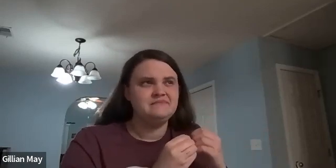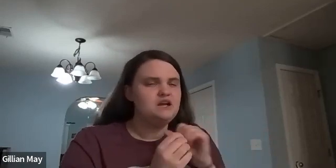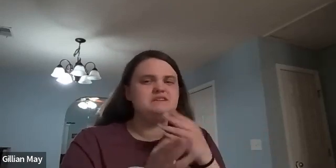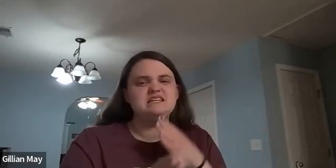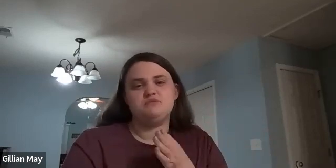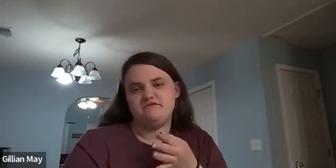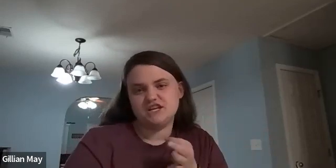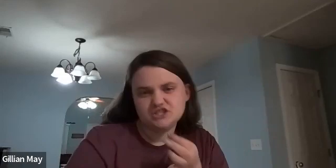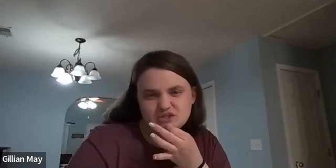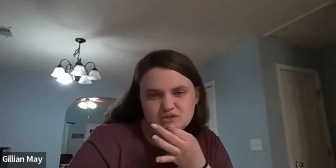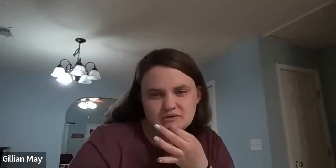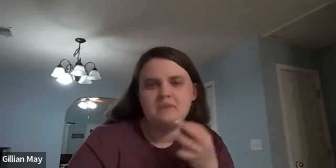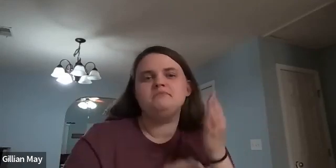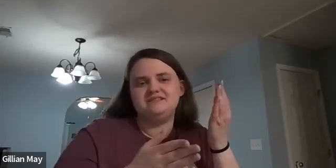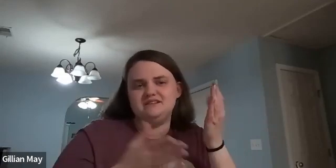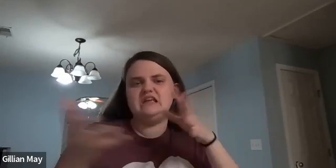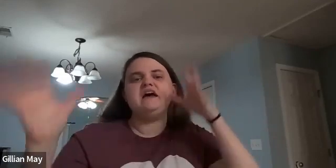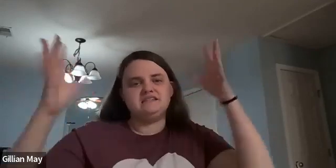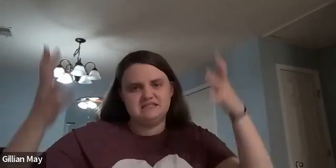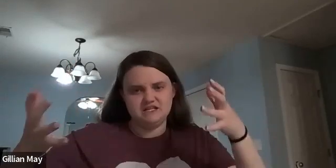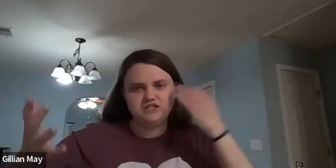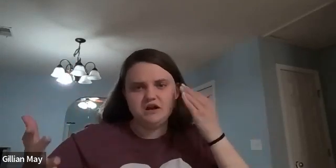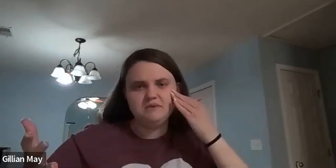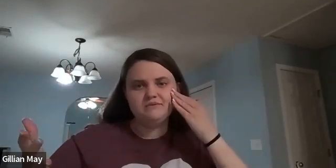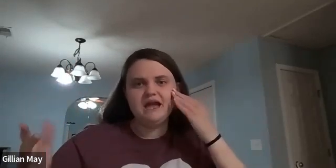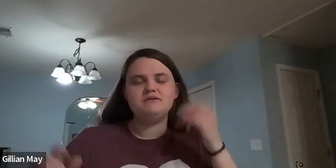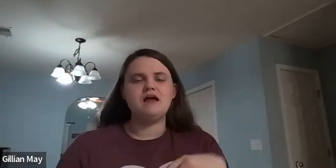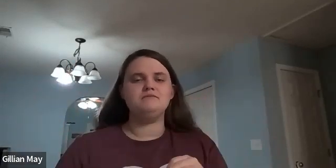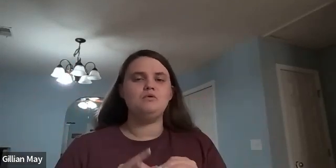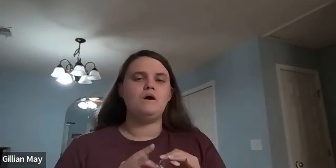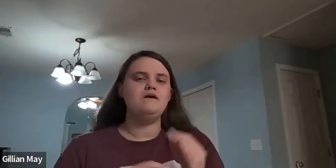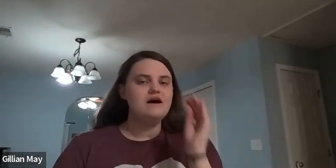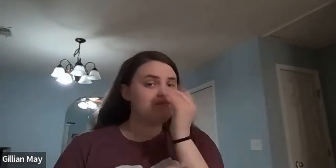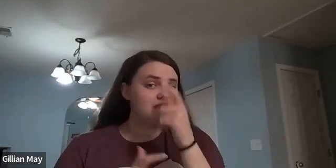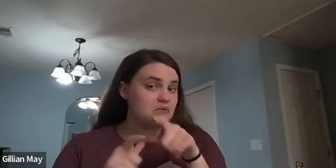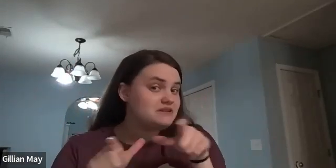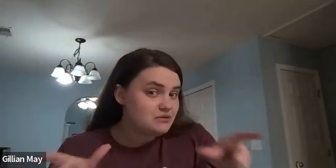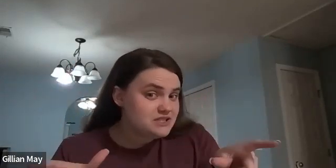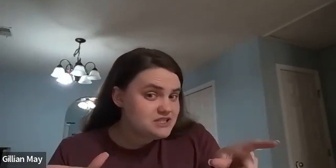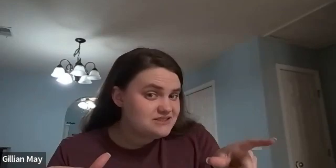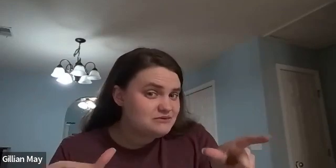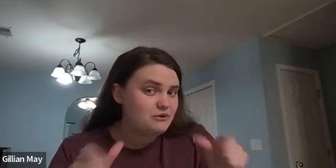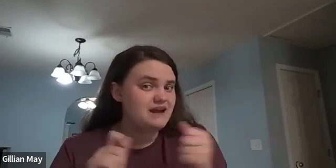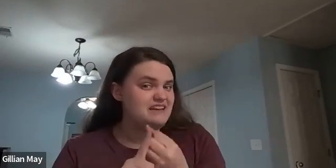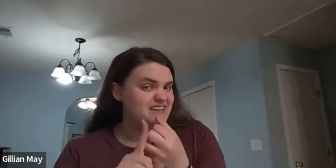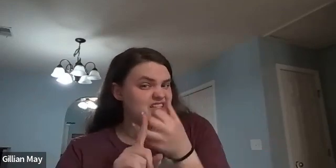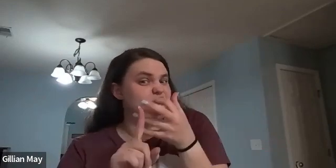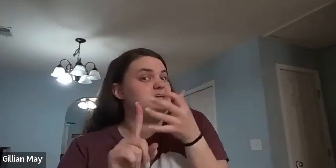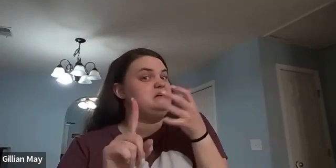I don't want to say professional, but in that sense, you know what I mean? We have a lot of more flower language where it kind of just builds